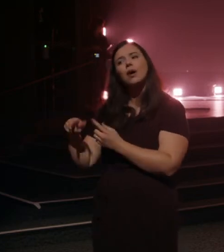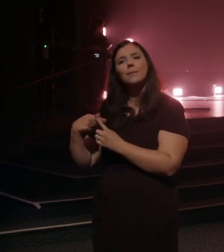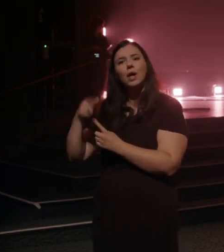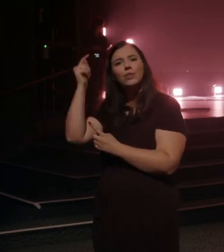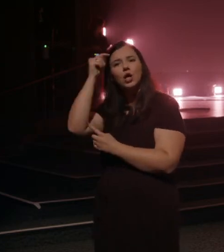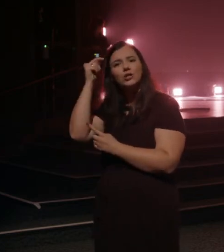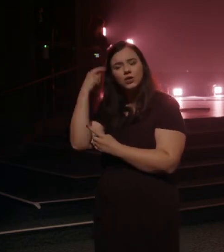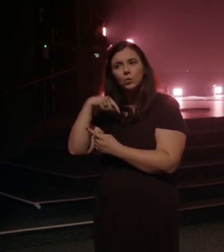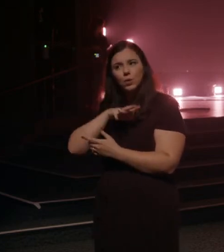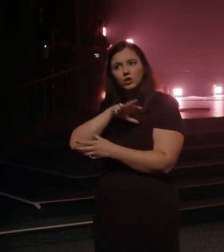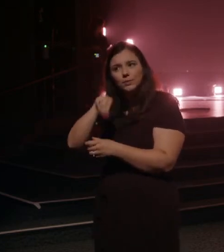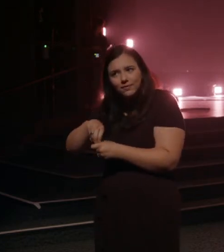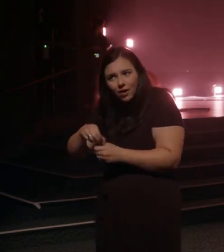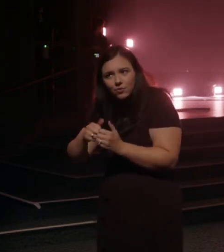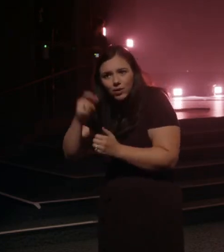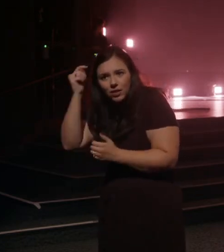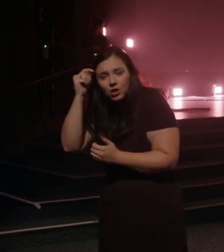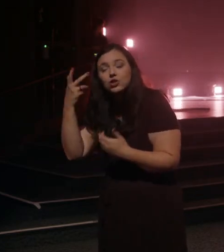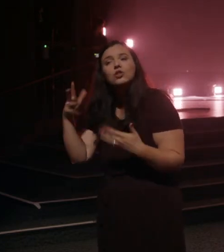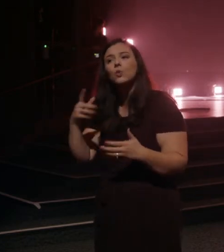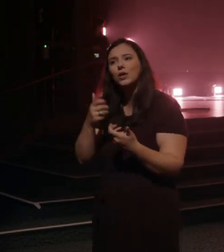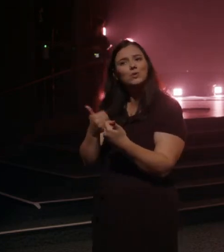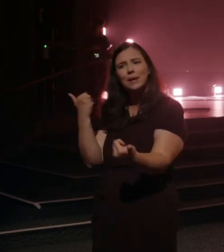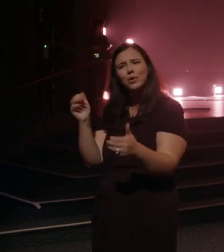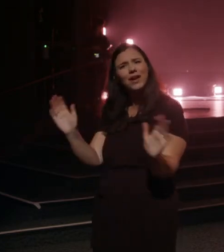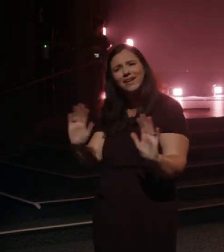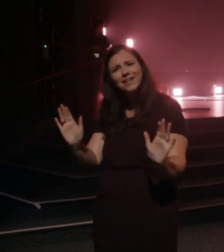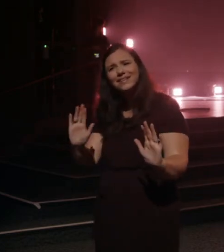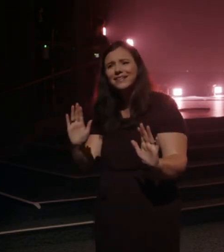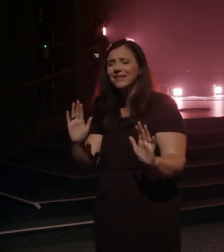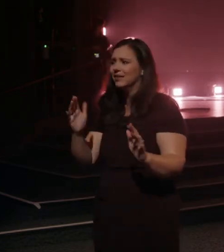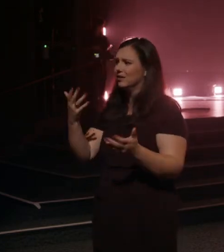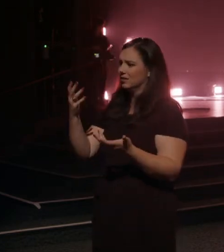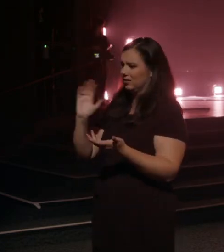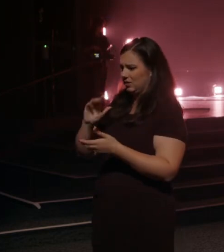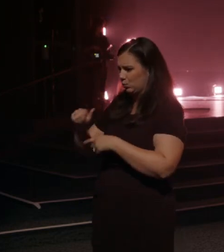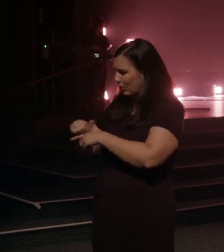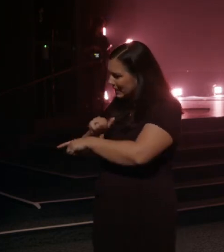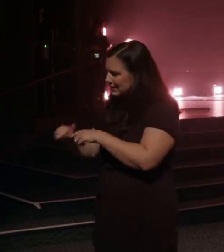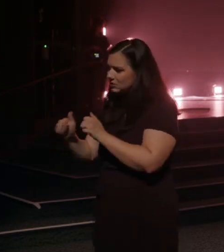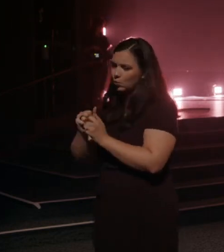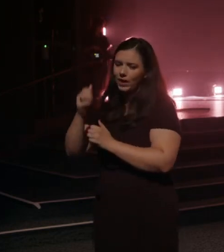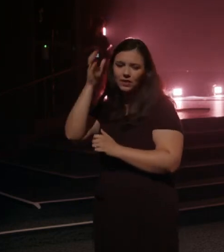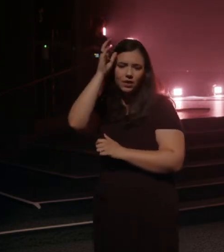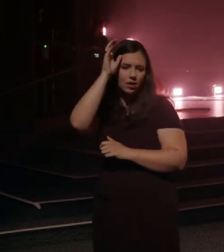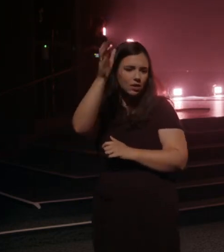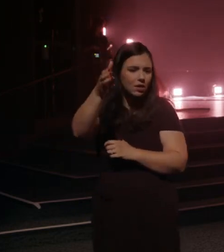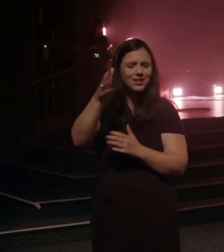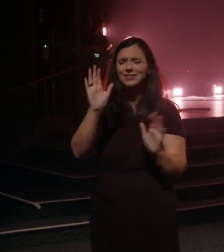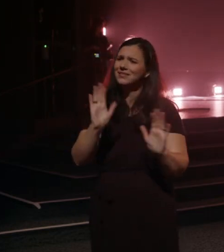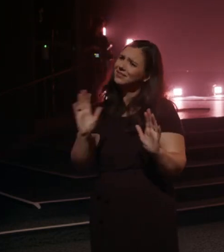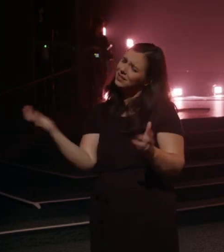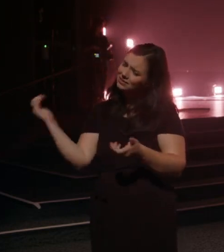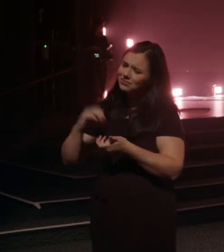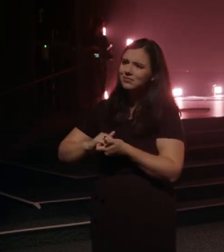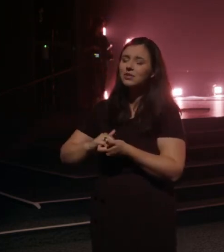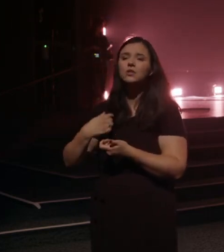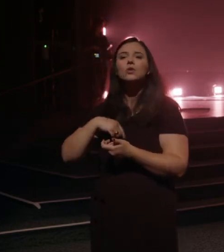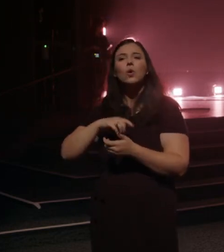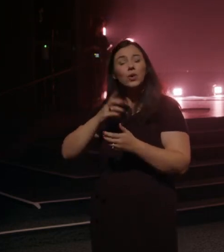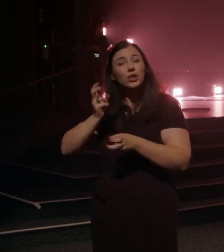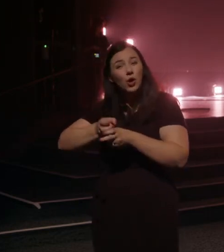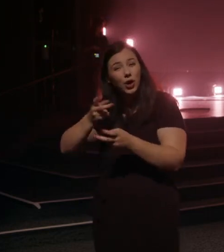we wanna be about it. We don't wanna separate ideology from practice. So we're leaning into these